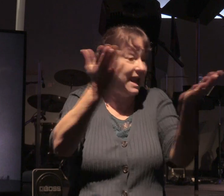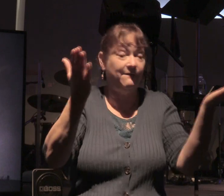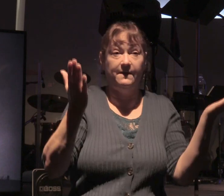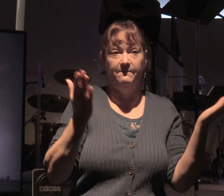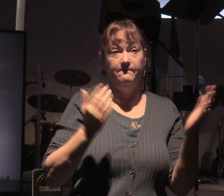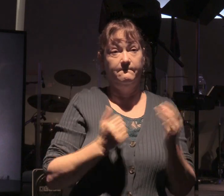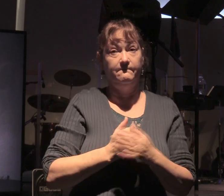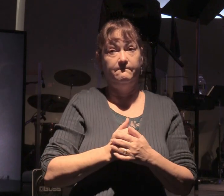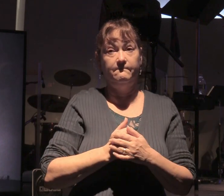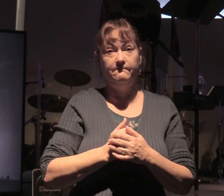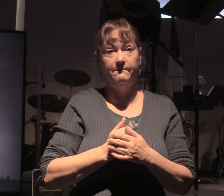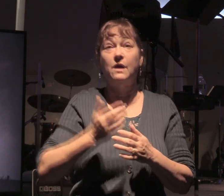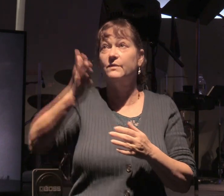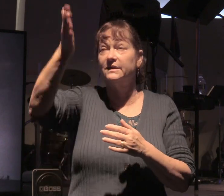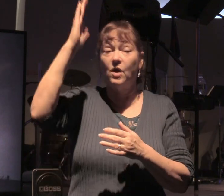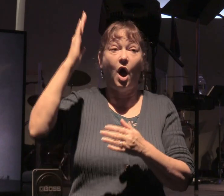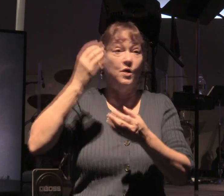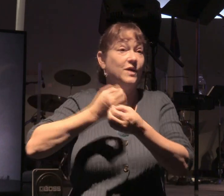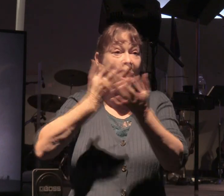first place.